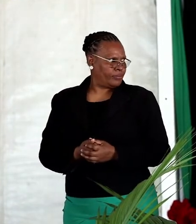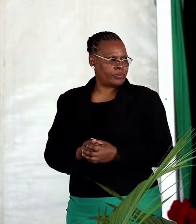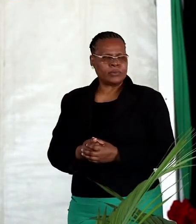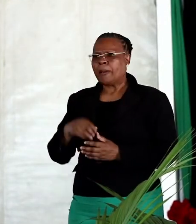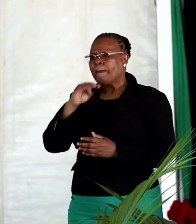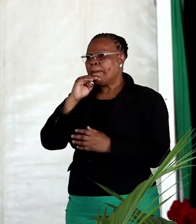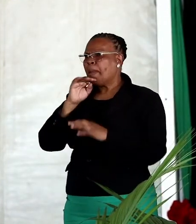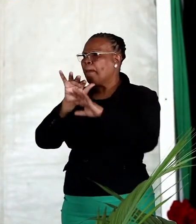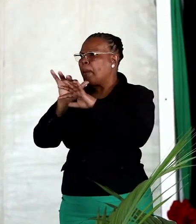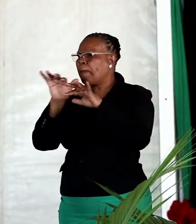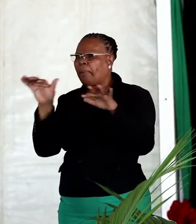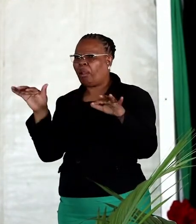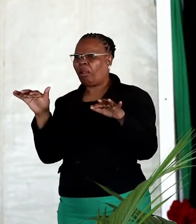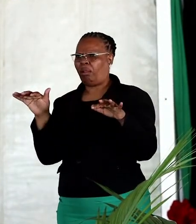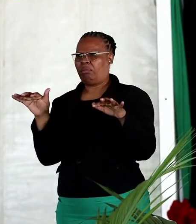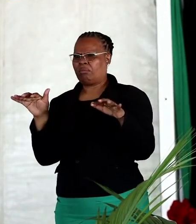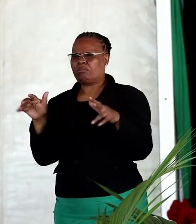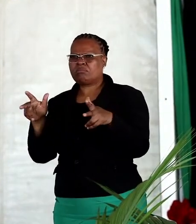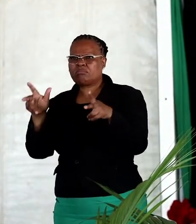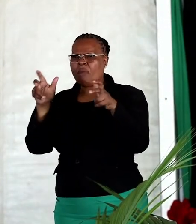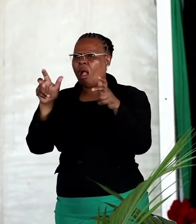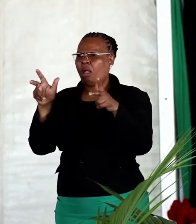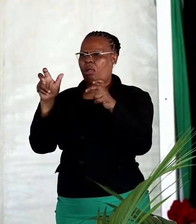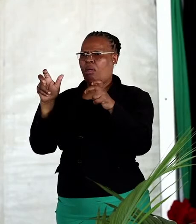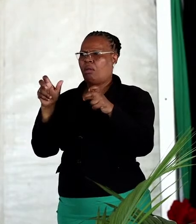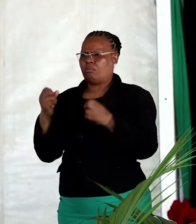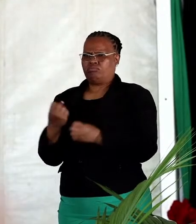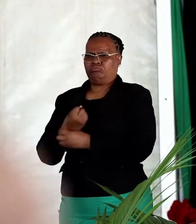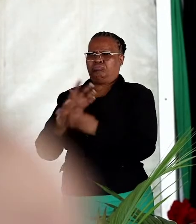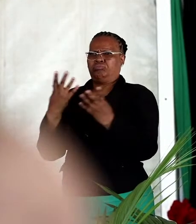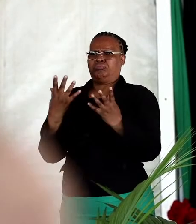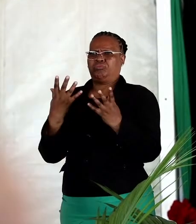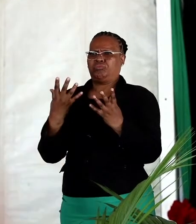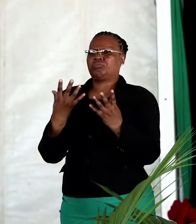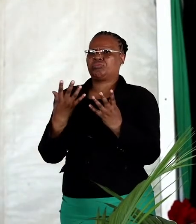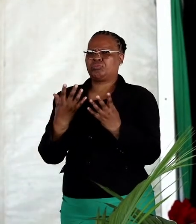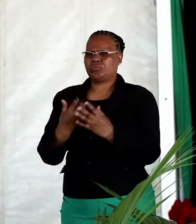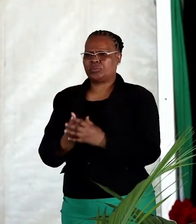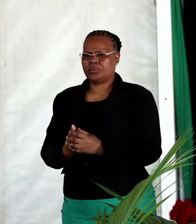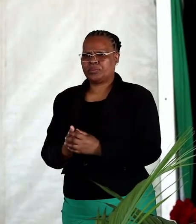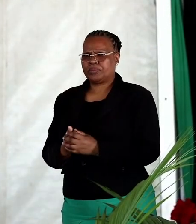kuluntu. It was an incredible thing.